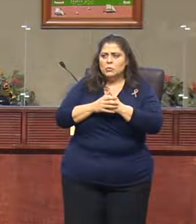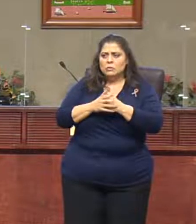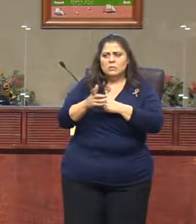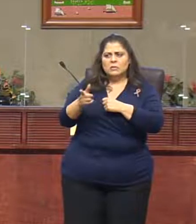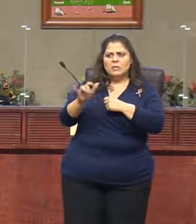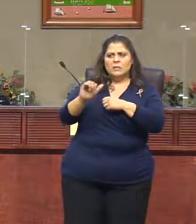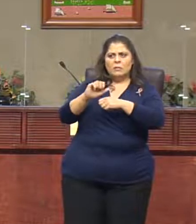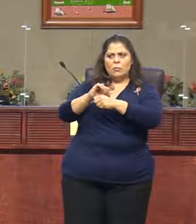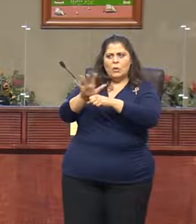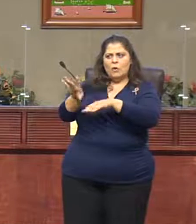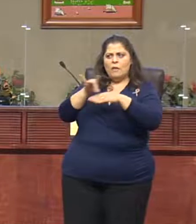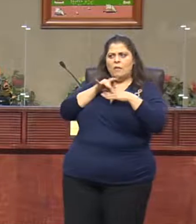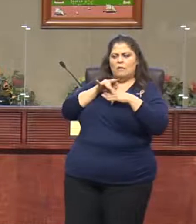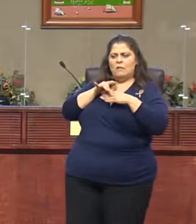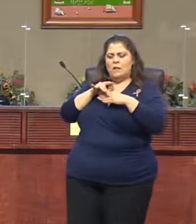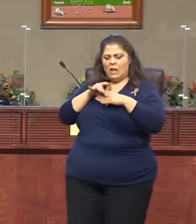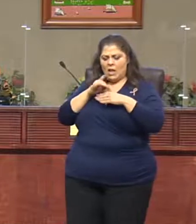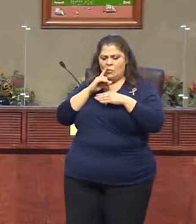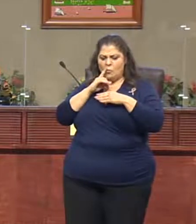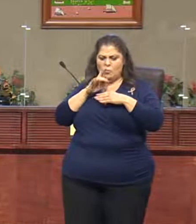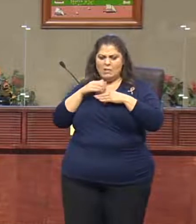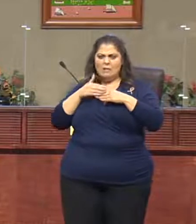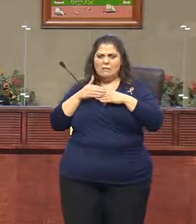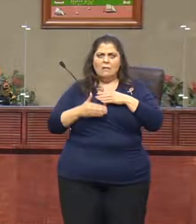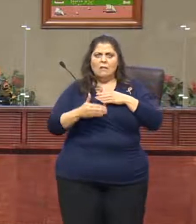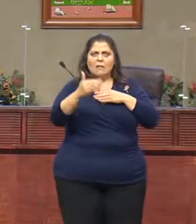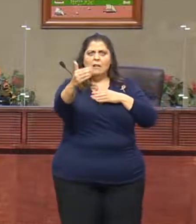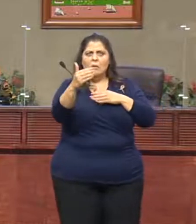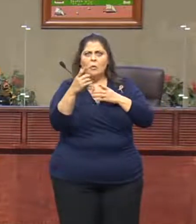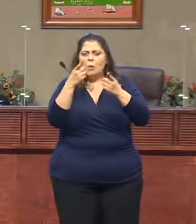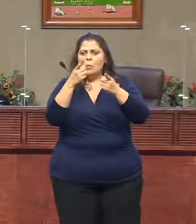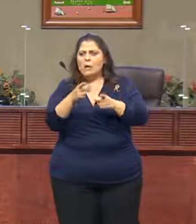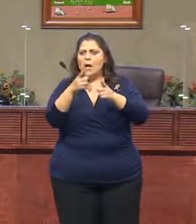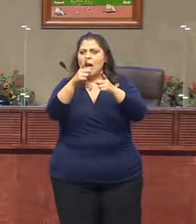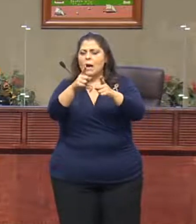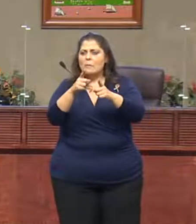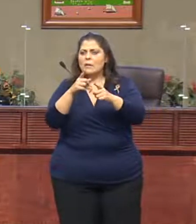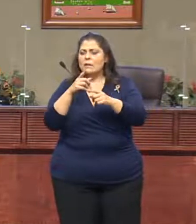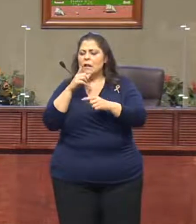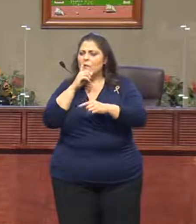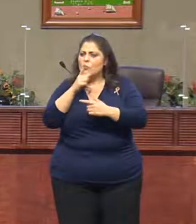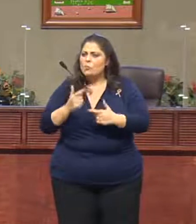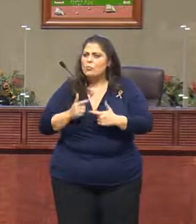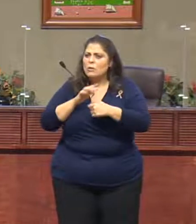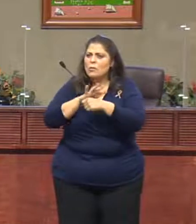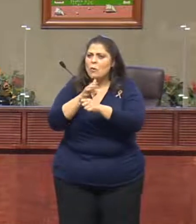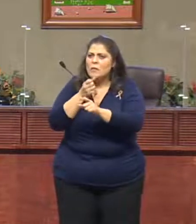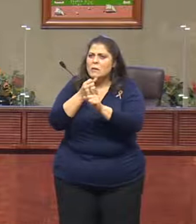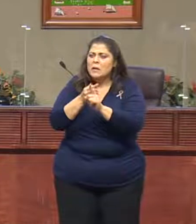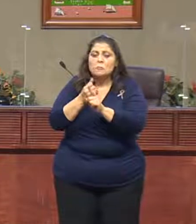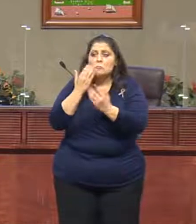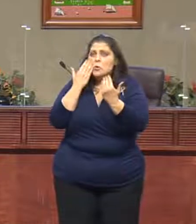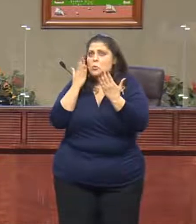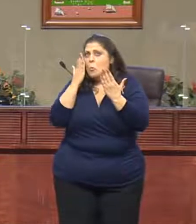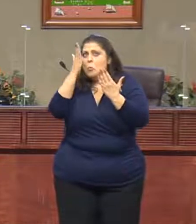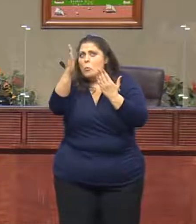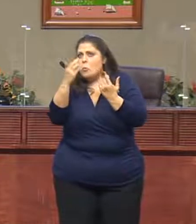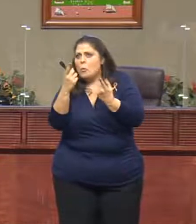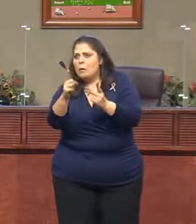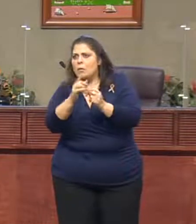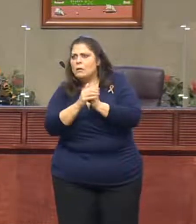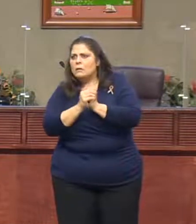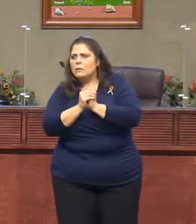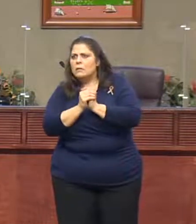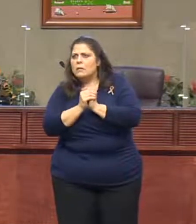know the whole scope of side effects or effects after this disease that we can have in the future. We